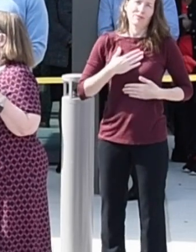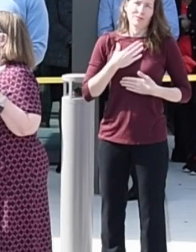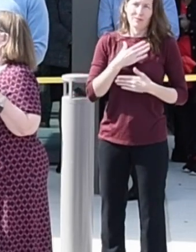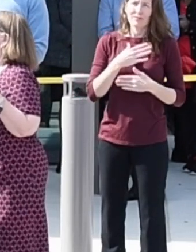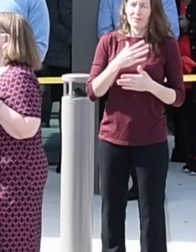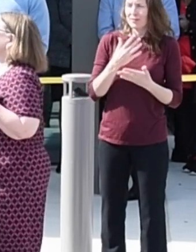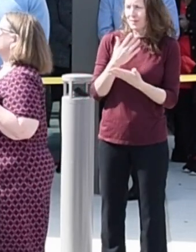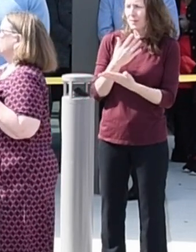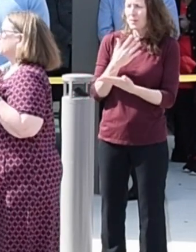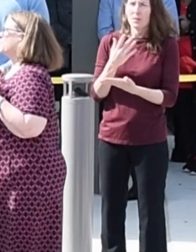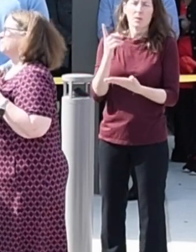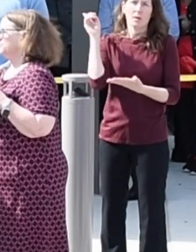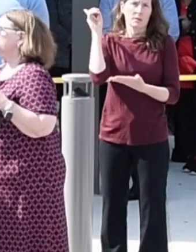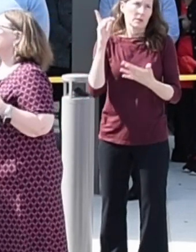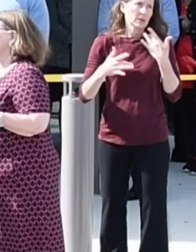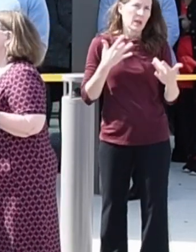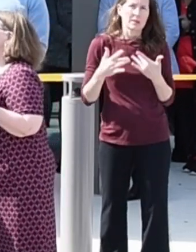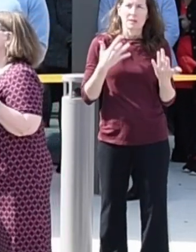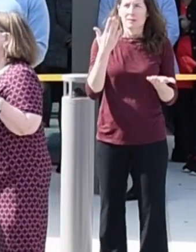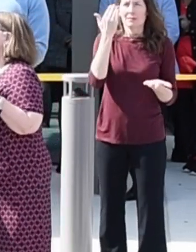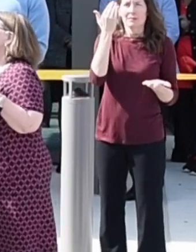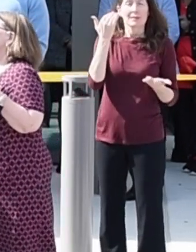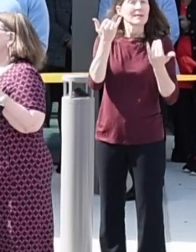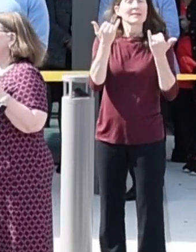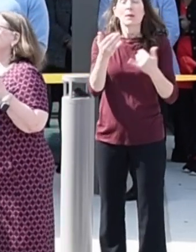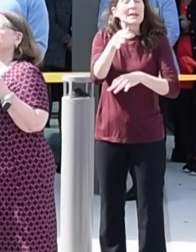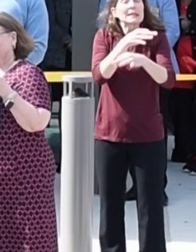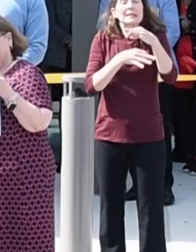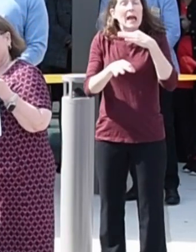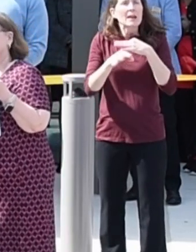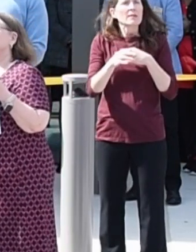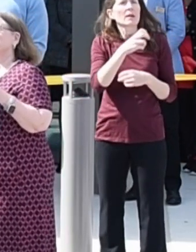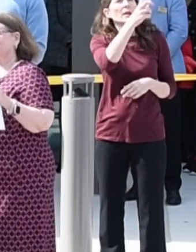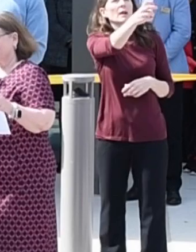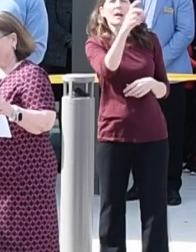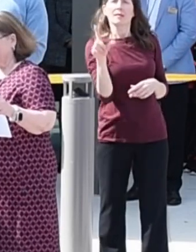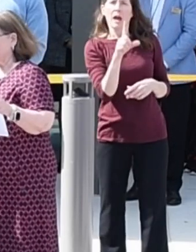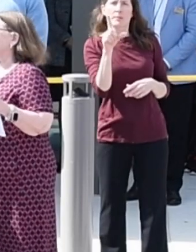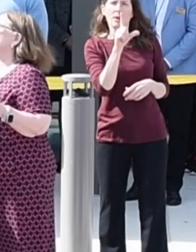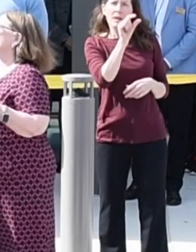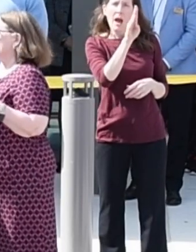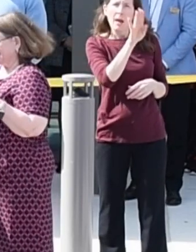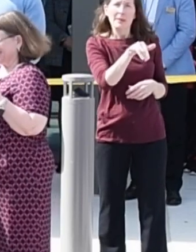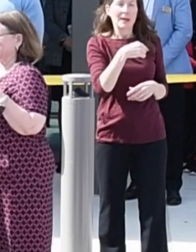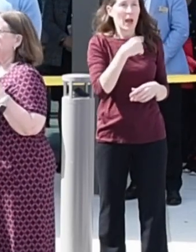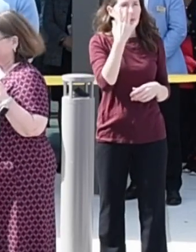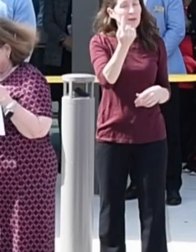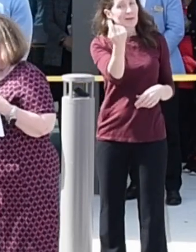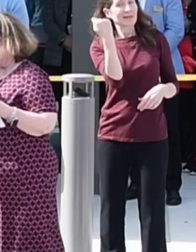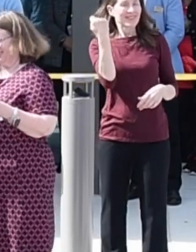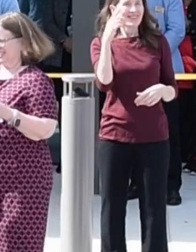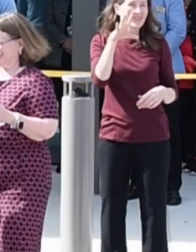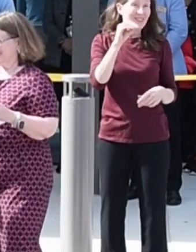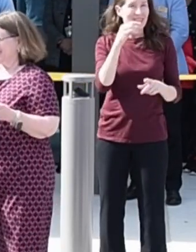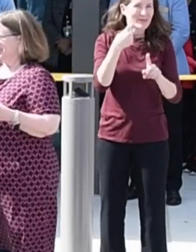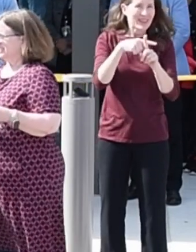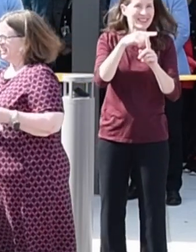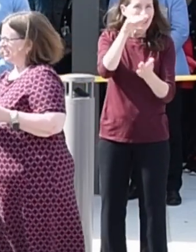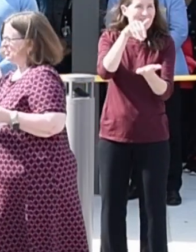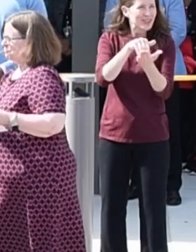And so this is exciting because now, instead of sitting in the library lobby, I'm actually going to be in the 50-plus centers, so this is